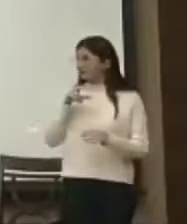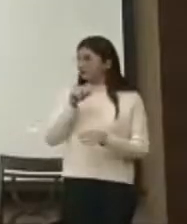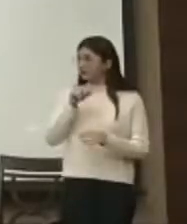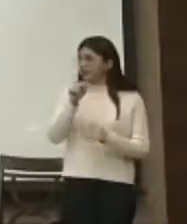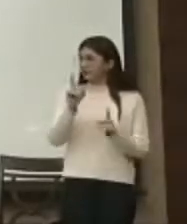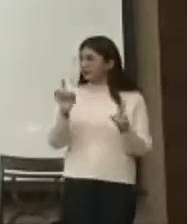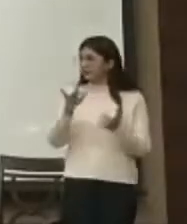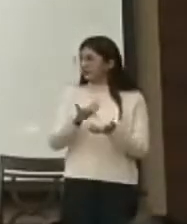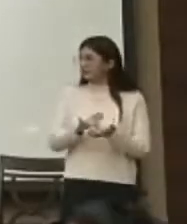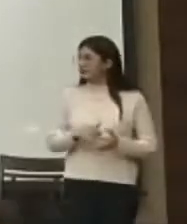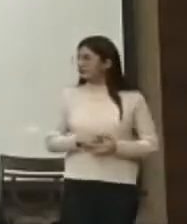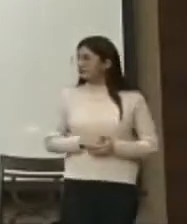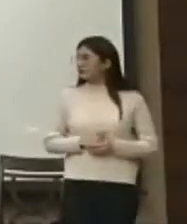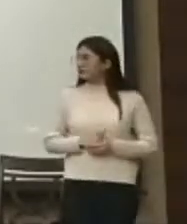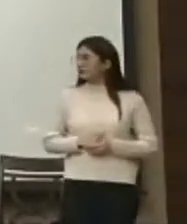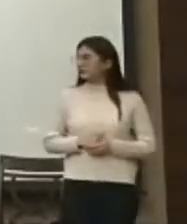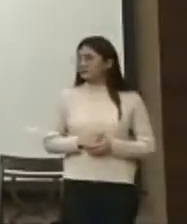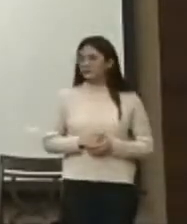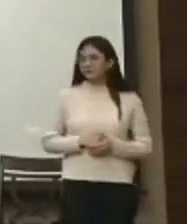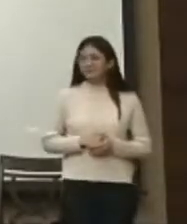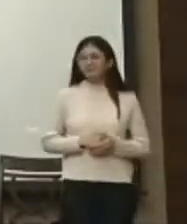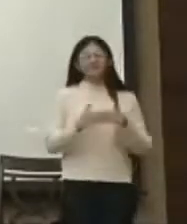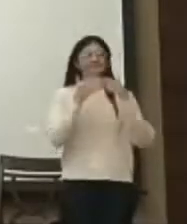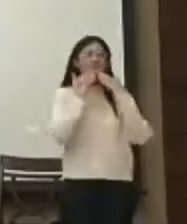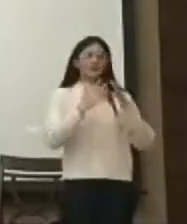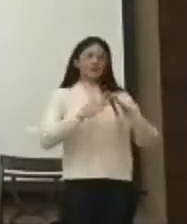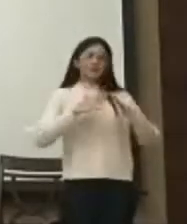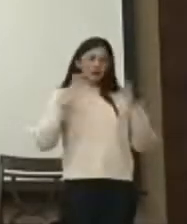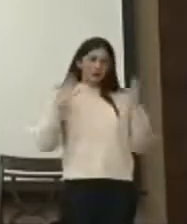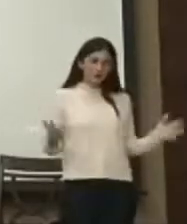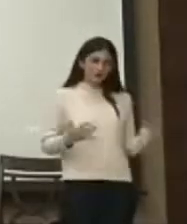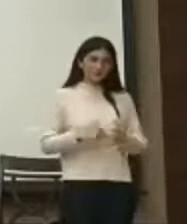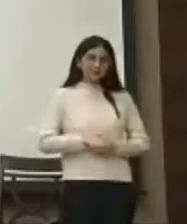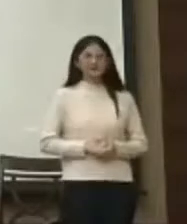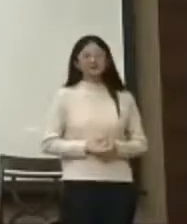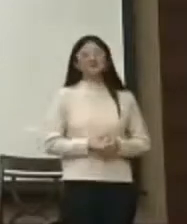Short video, yeah. Thank you very much.